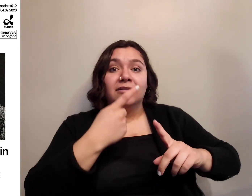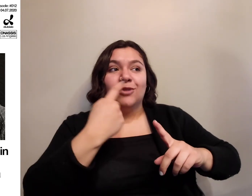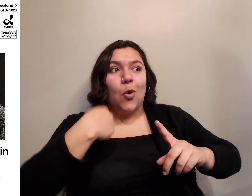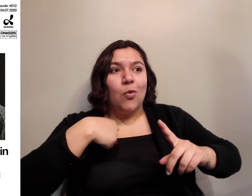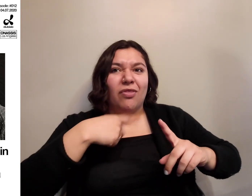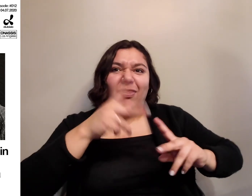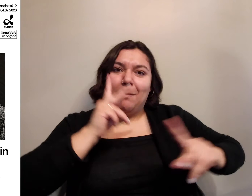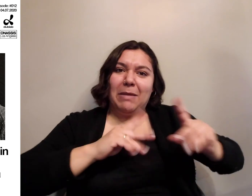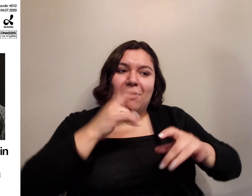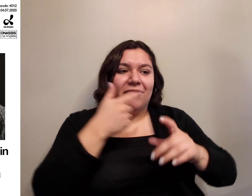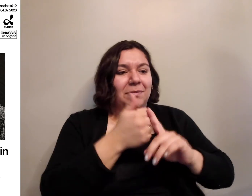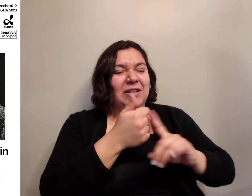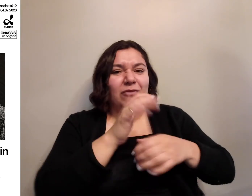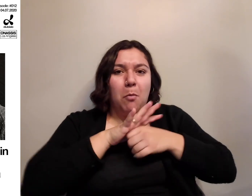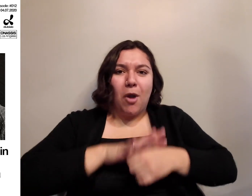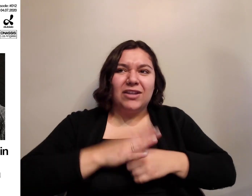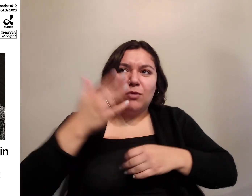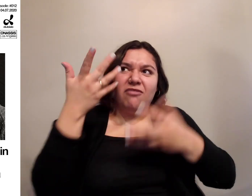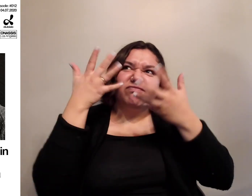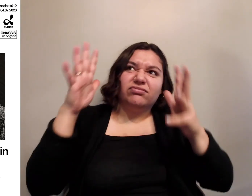they oppress."